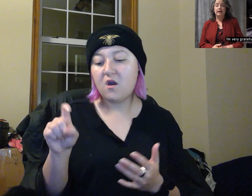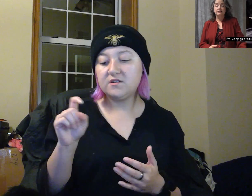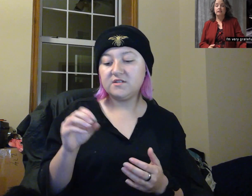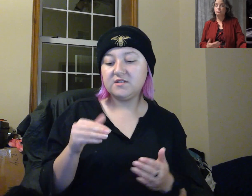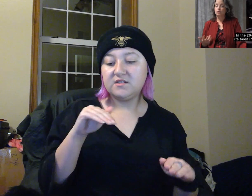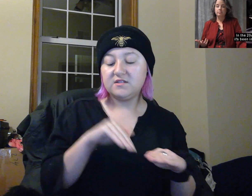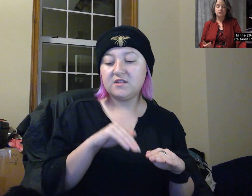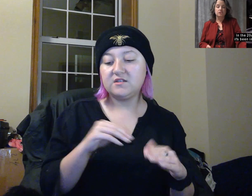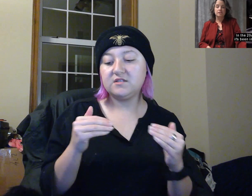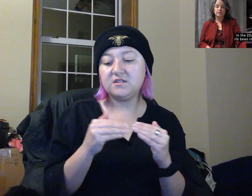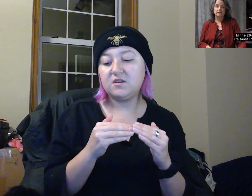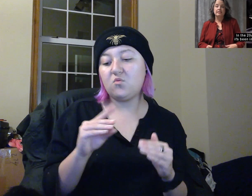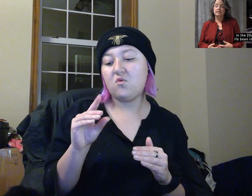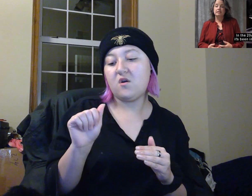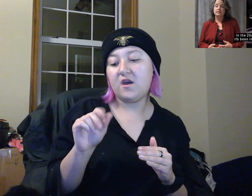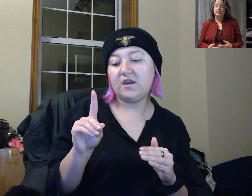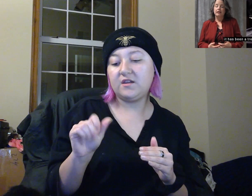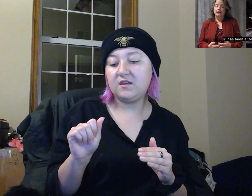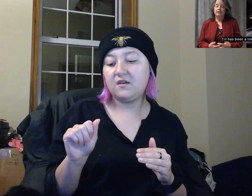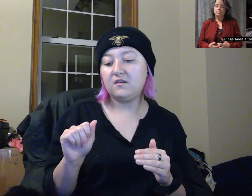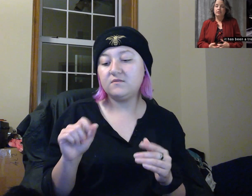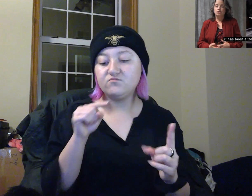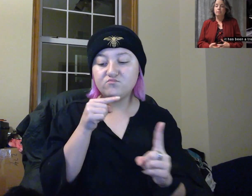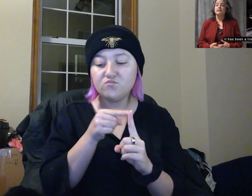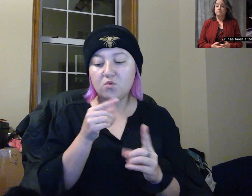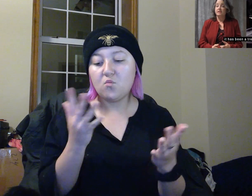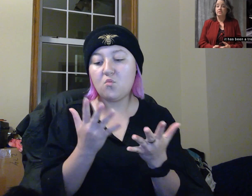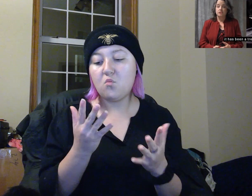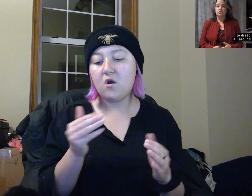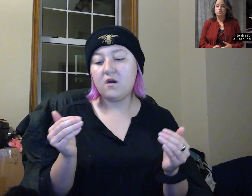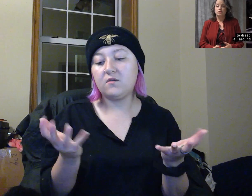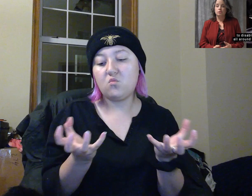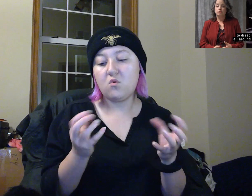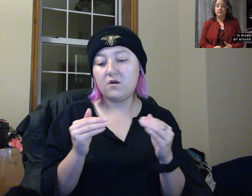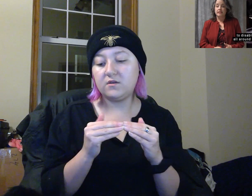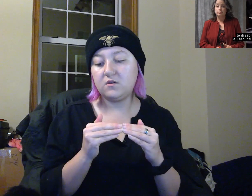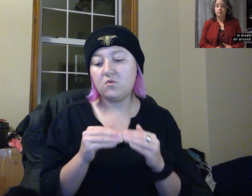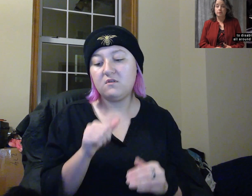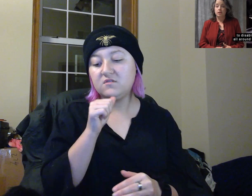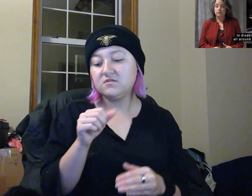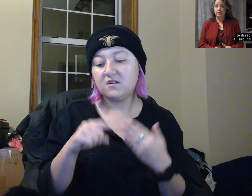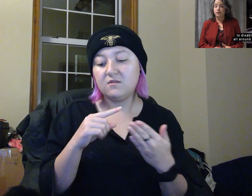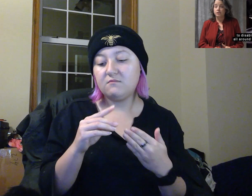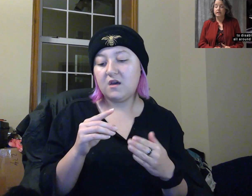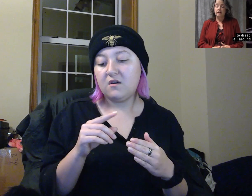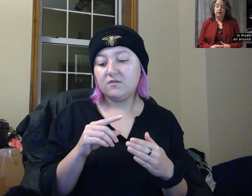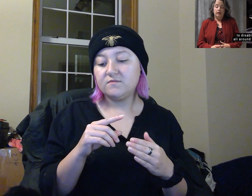was passed. In 20 plus years it's been in existence. It has been a tremendous benefit to disabled people all